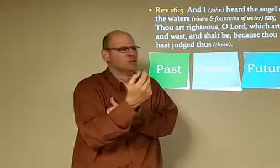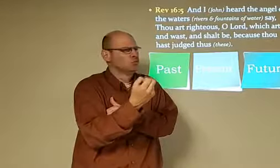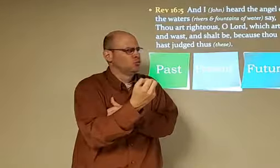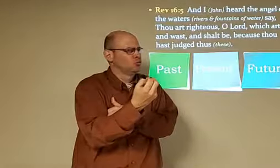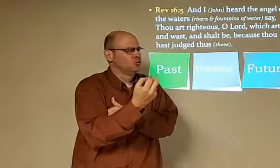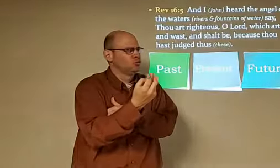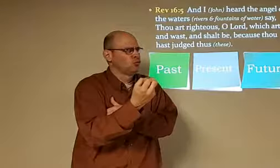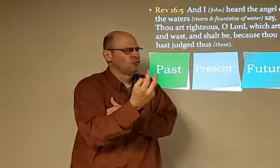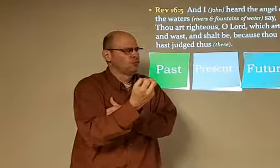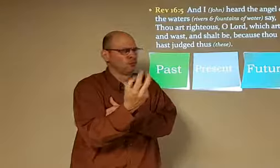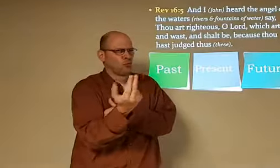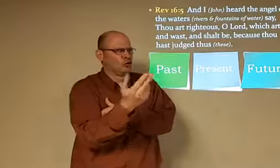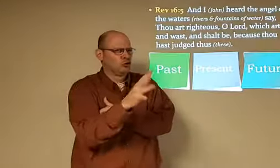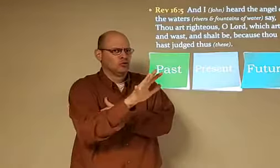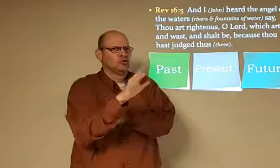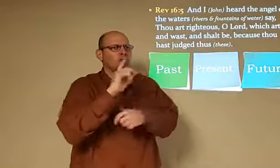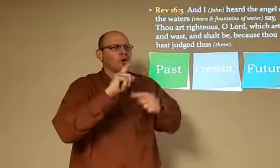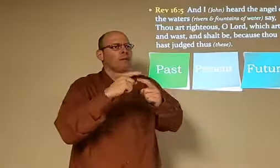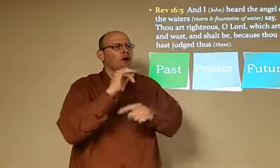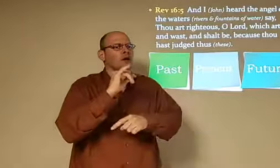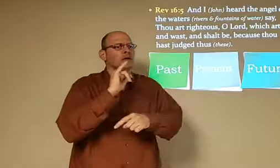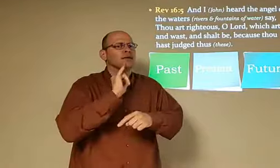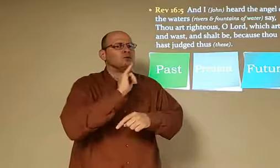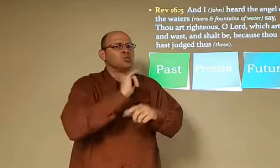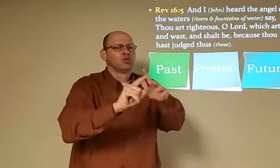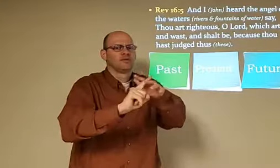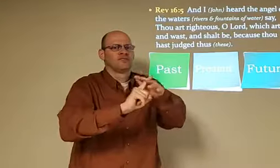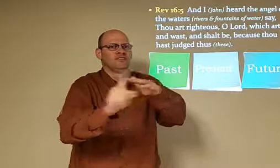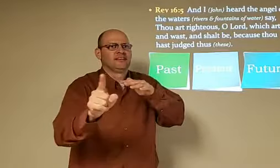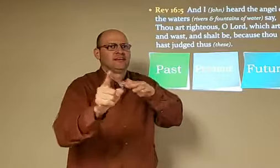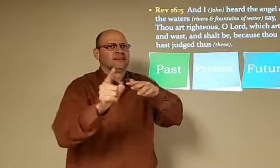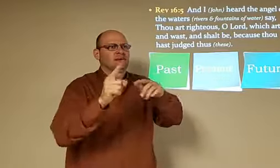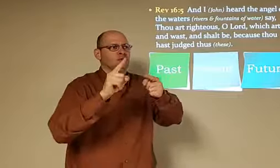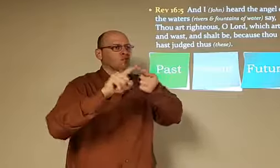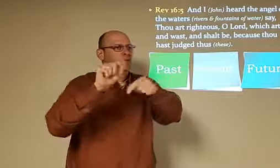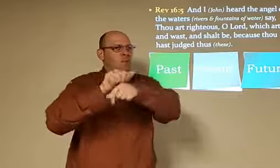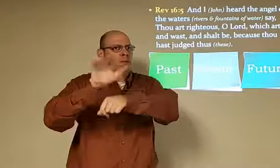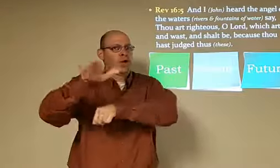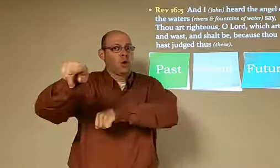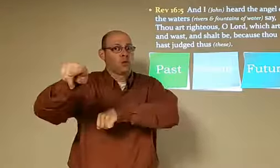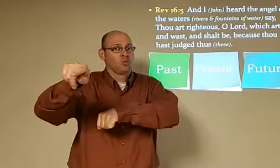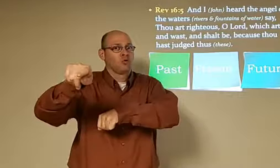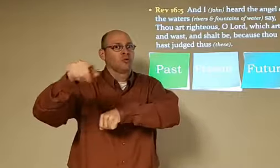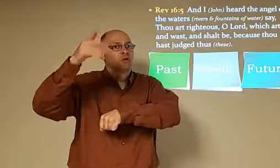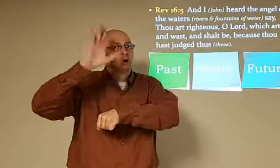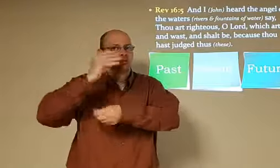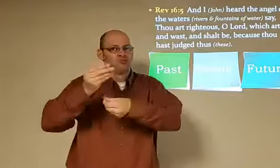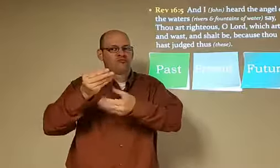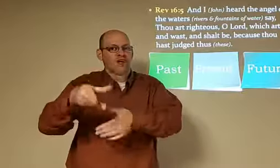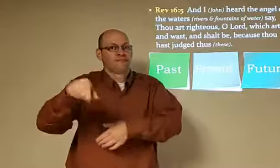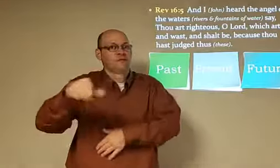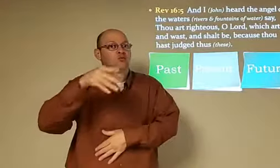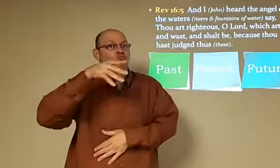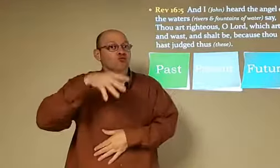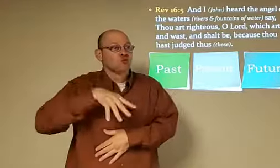Revelation, or is it 12? Somewhere in chapter 12, 13, it's talking about Israel when they flee to the mountain, and the God will give